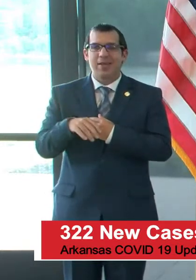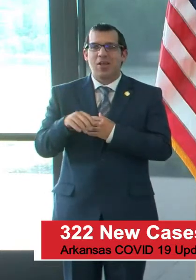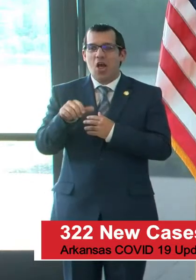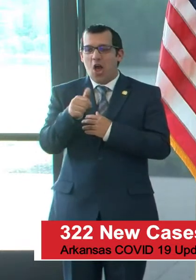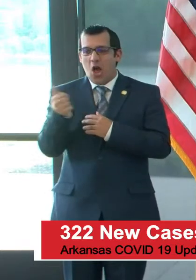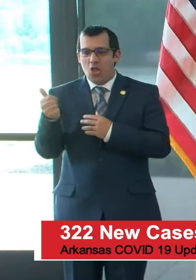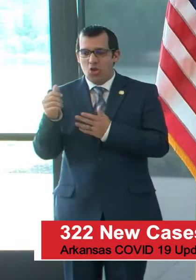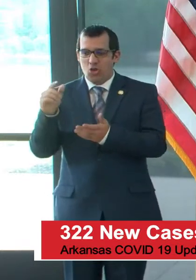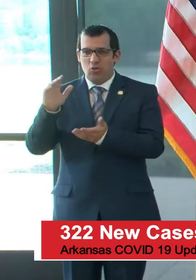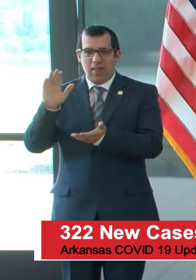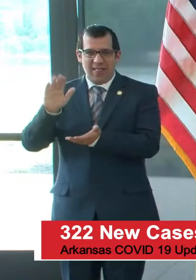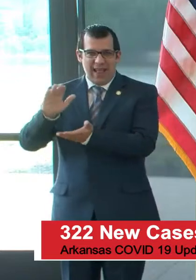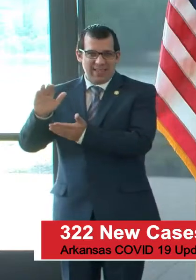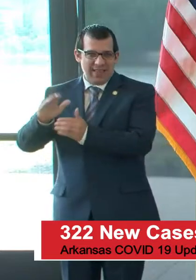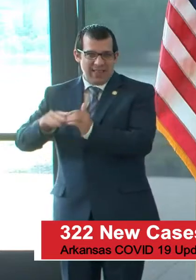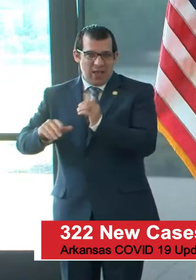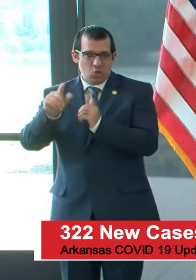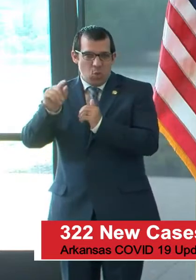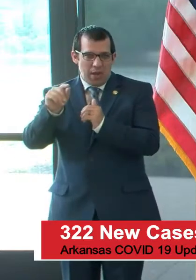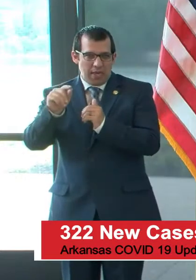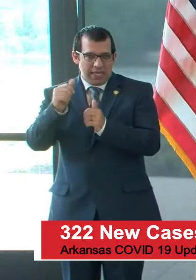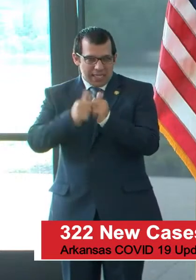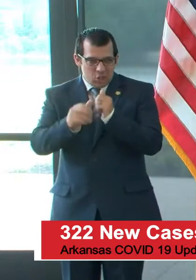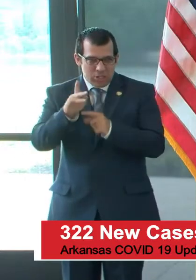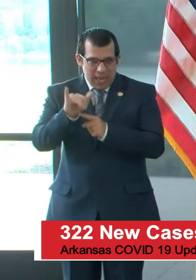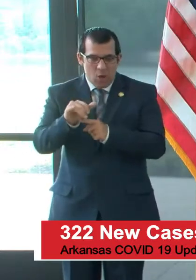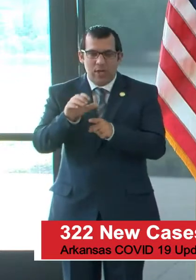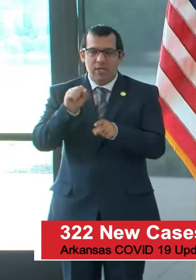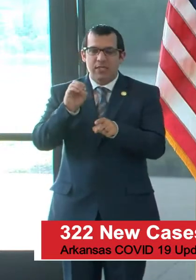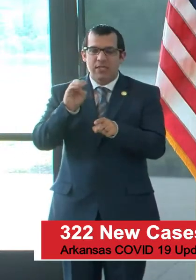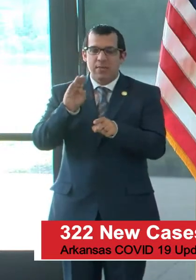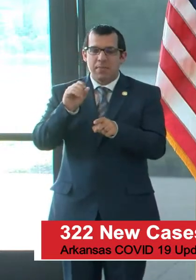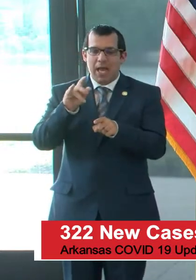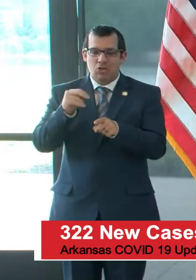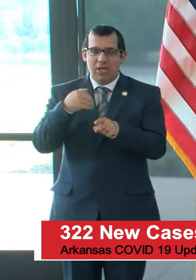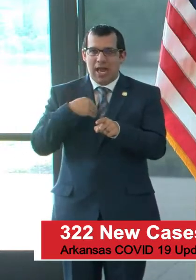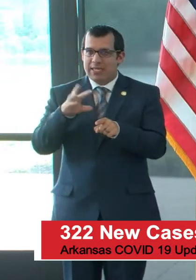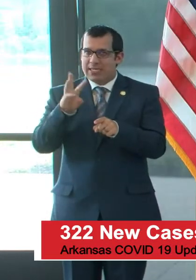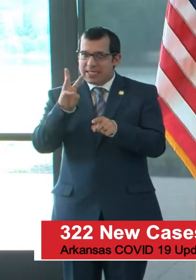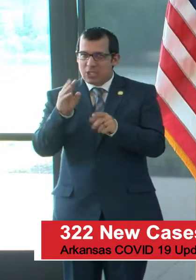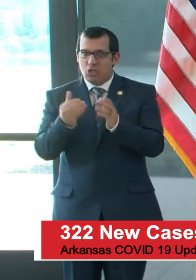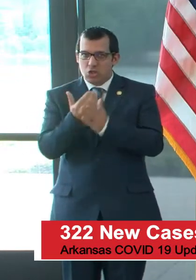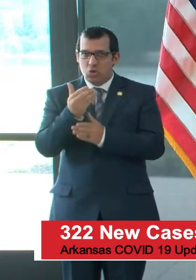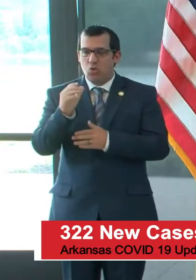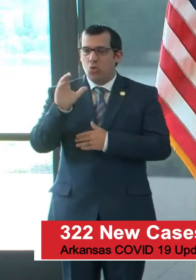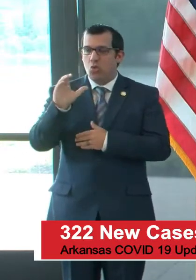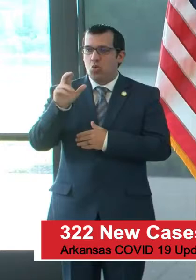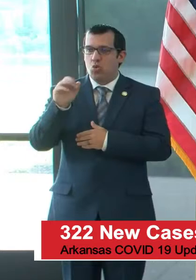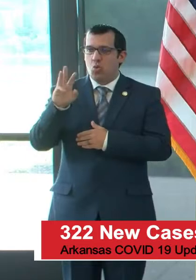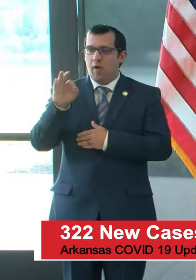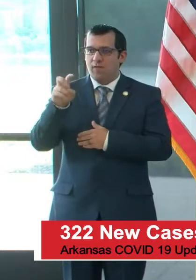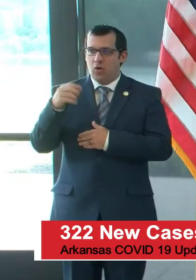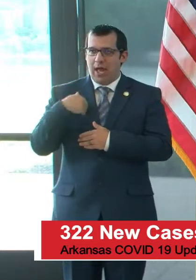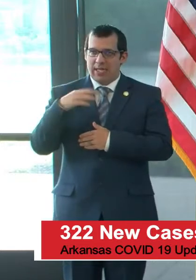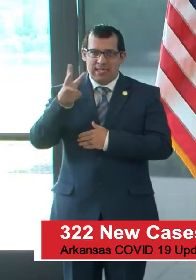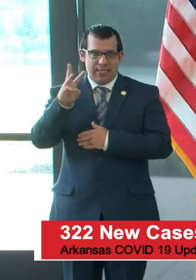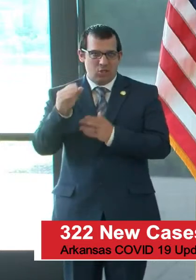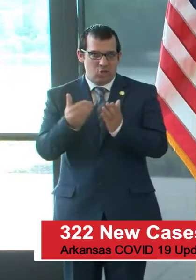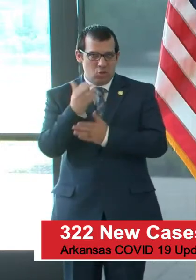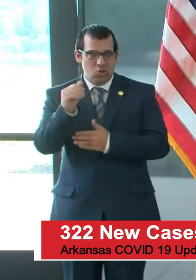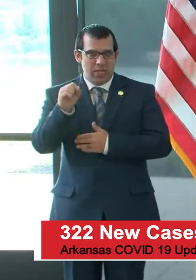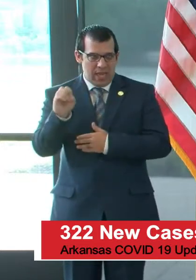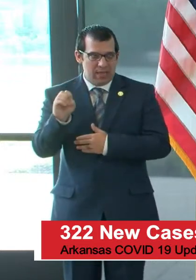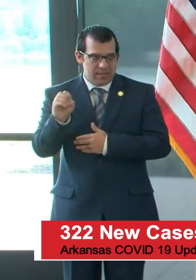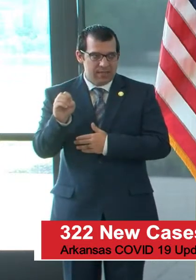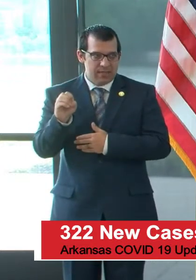were fewer than 20 per county. Sebastian County had 6 new cases and Crawford County had 6 new cases.